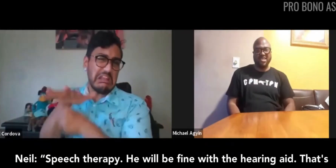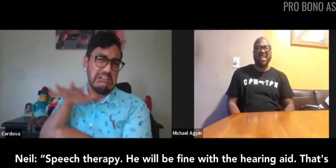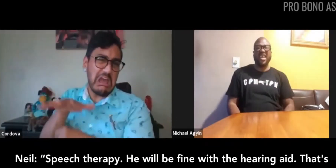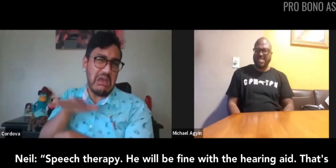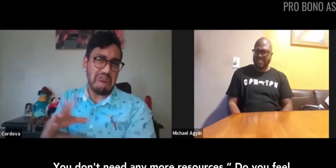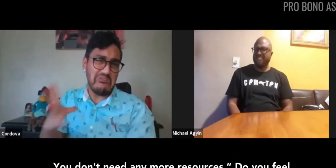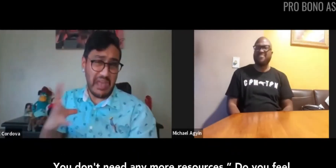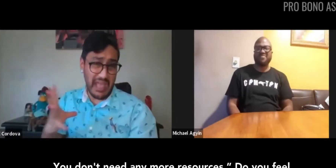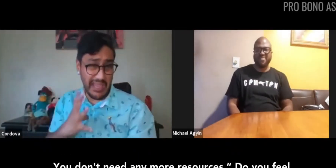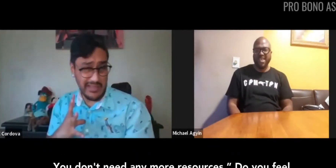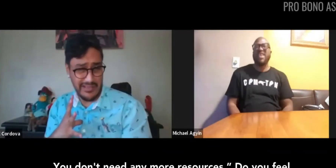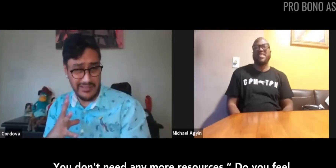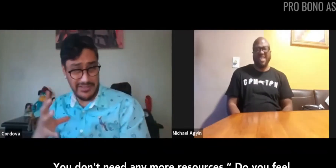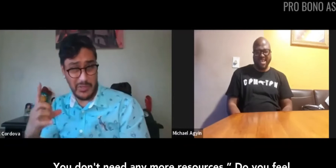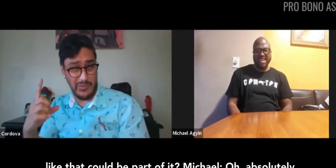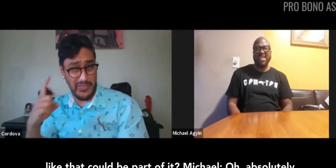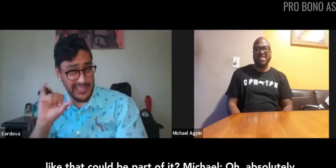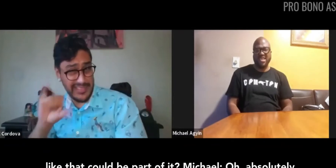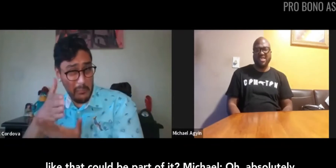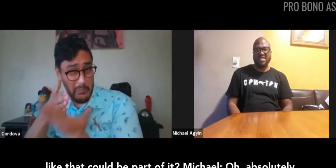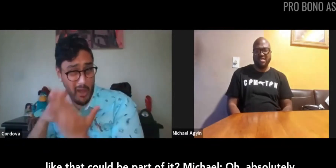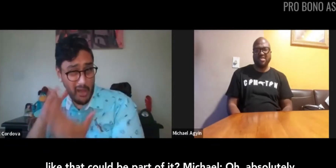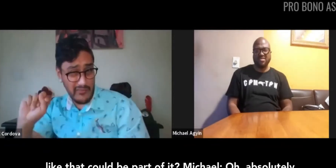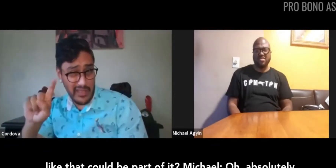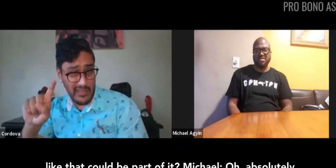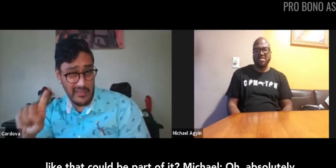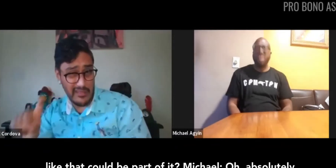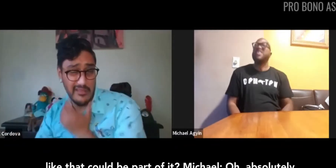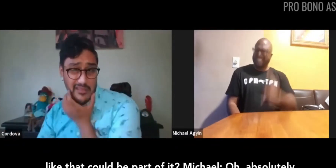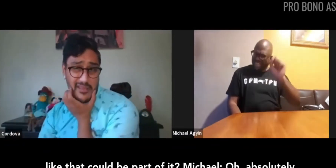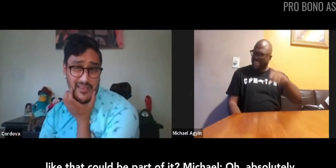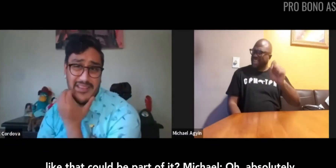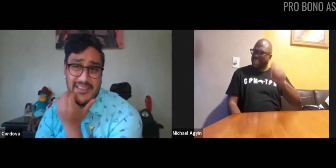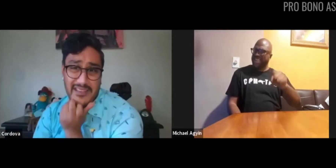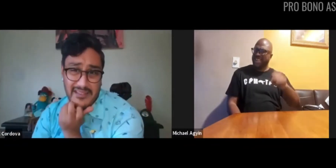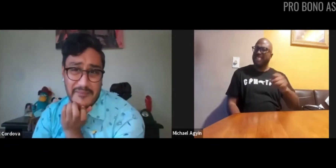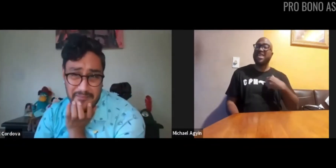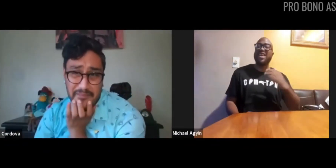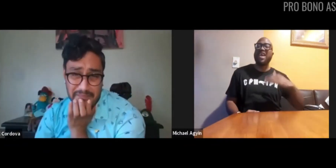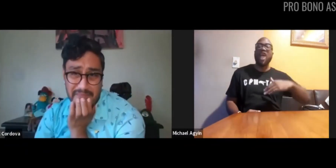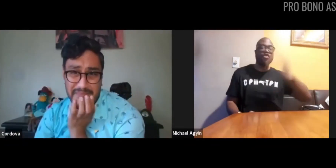aid. That's enough. You don't need any more resources. Do you feel like that could be part of it? Oh, absolutely.